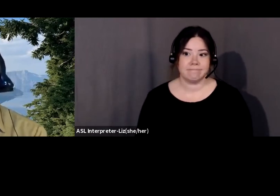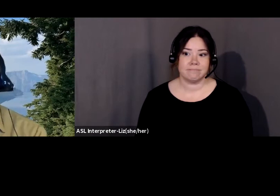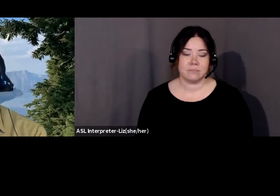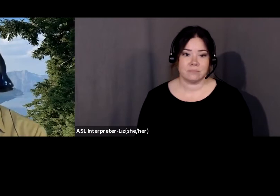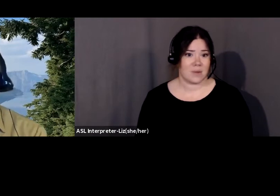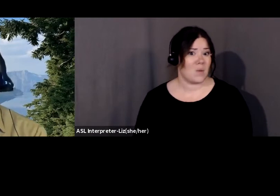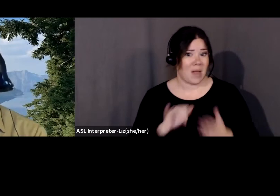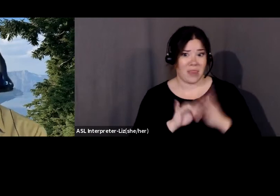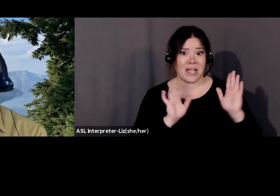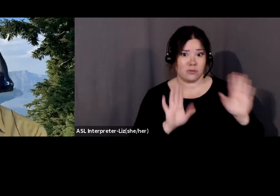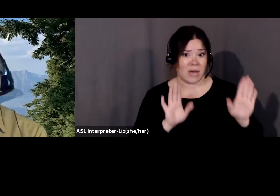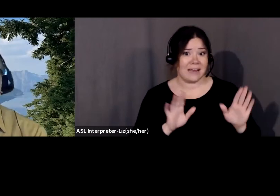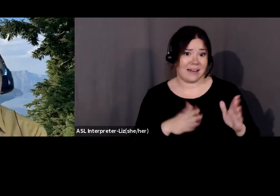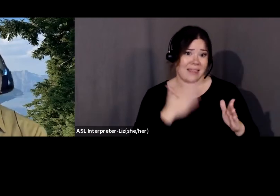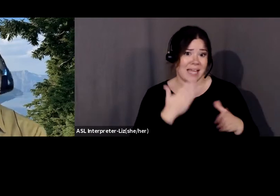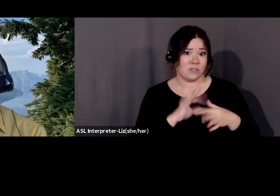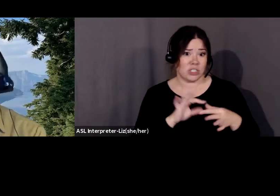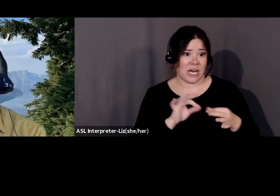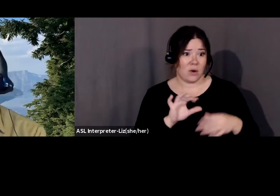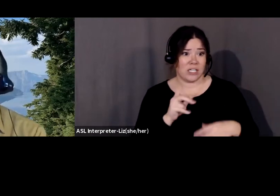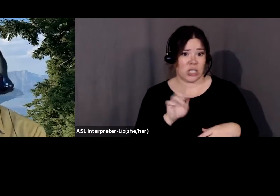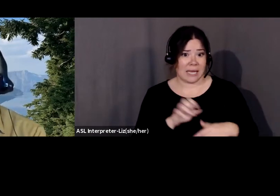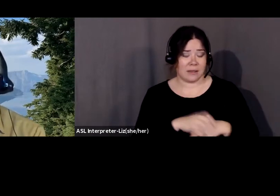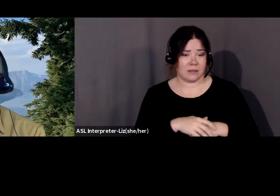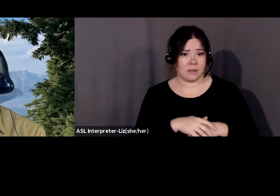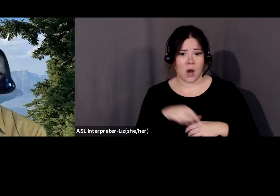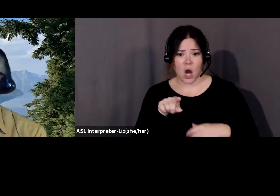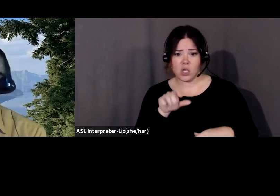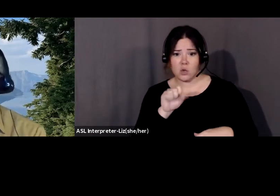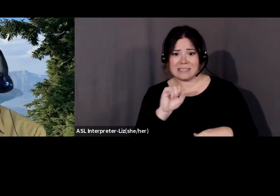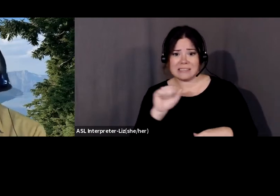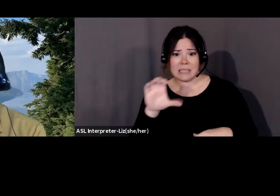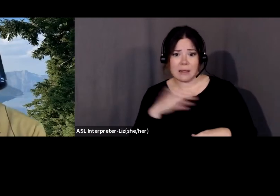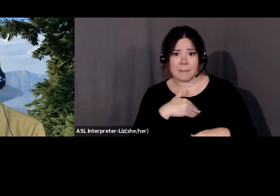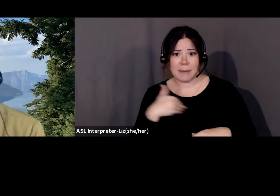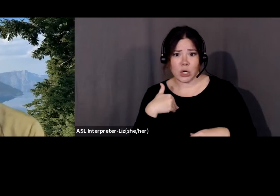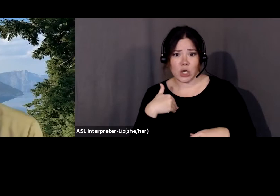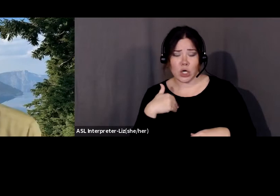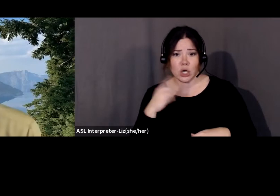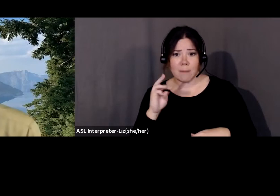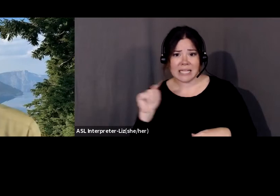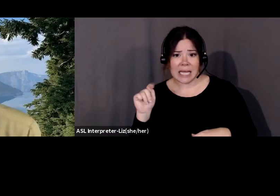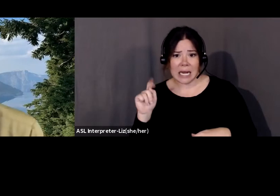That's great. That's great. Thanks for sharing, Jake. So Jake, are you a SILC member in Montana? Are you on the SILC?